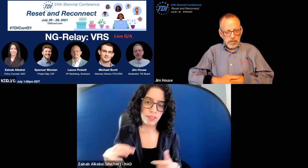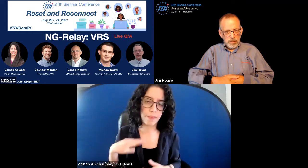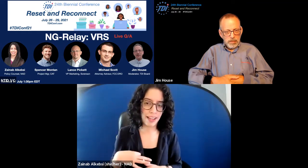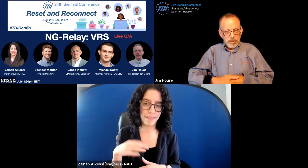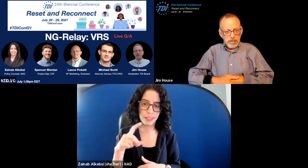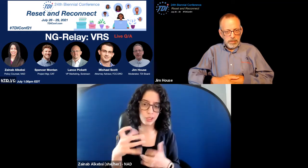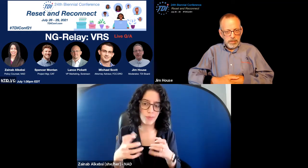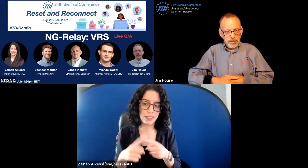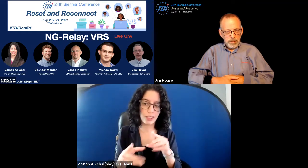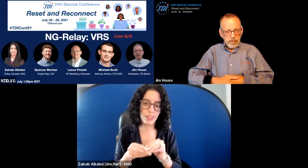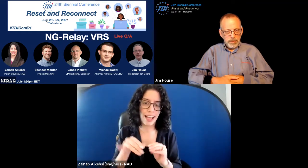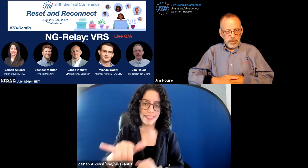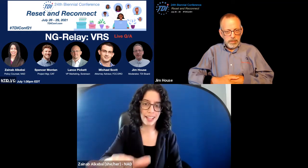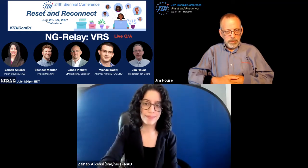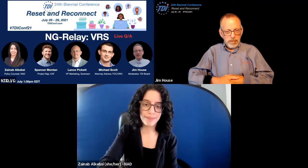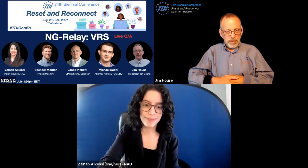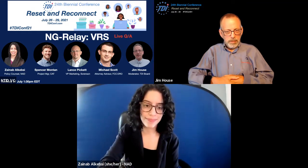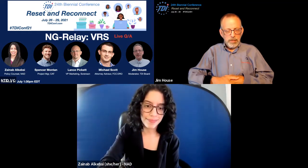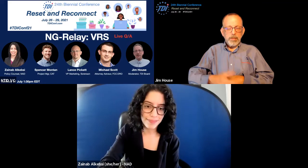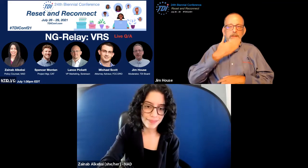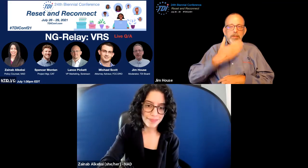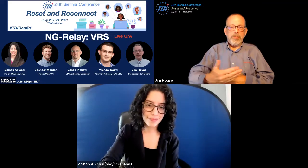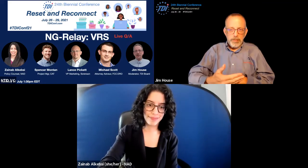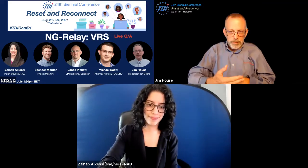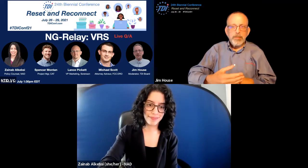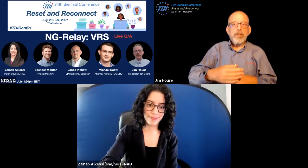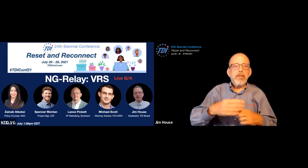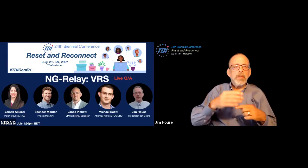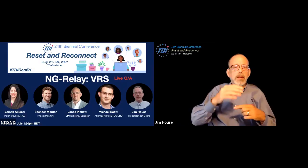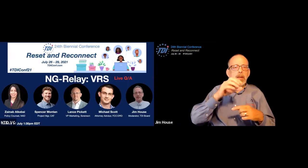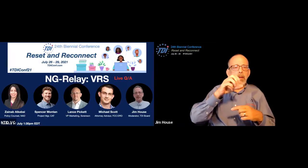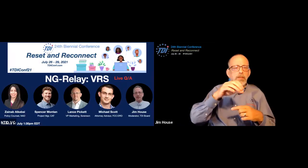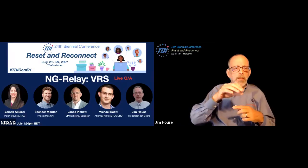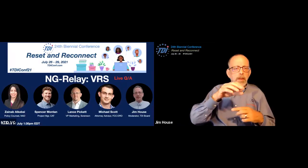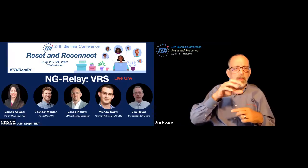number, that would be a huge benefit. And I just wanted to add to that.